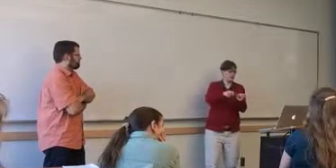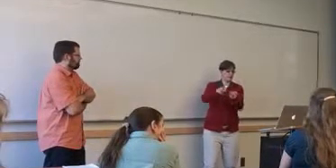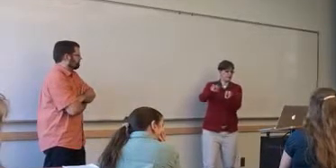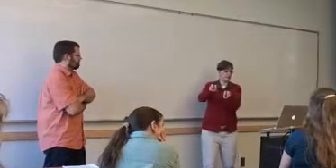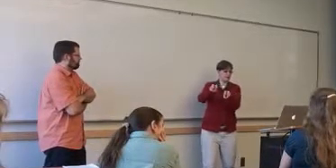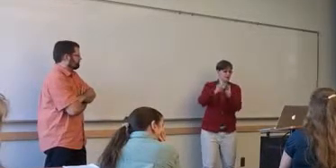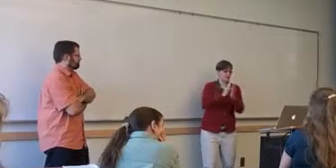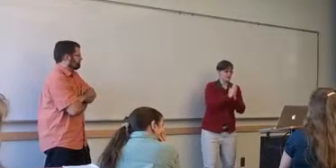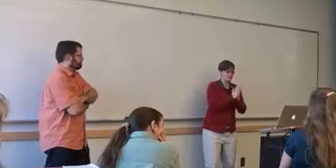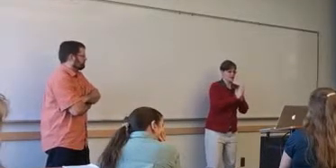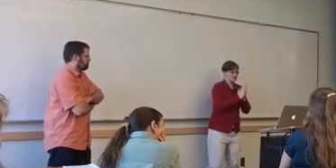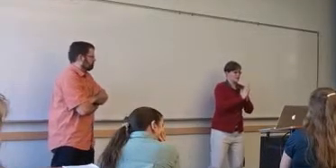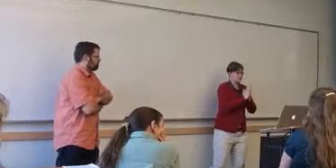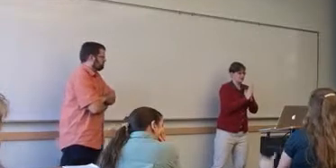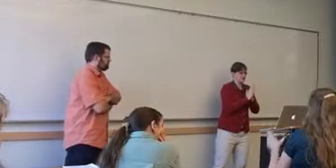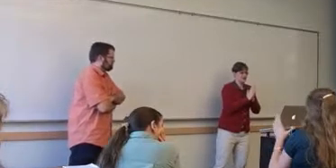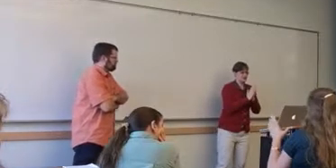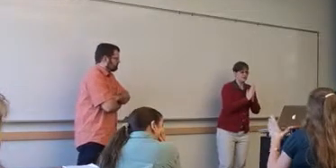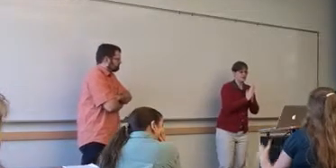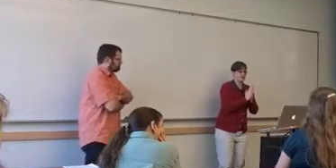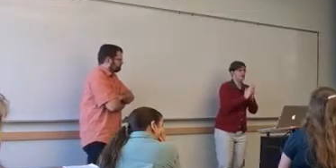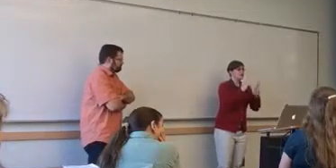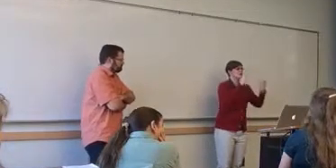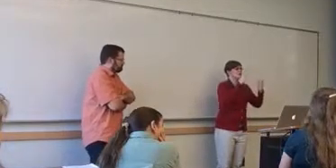this transition thing through K through 12.